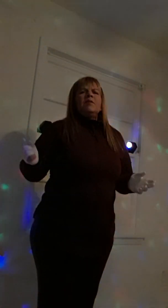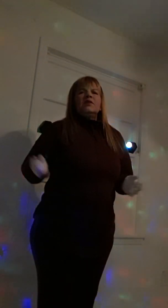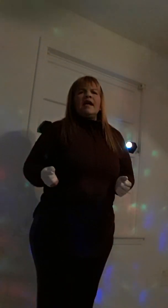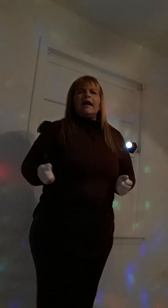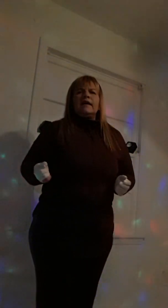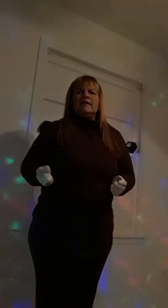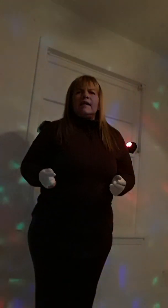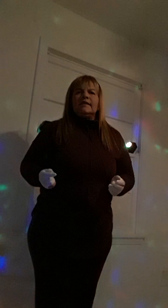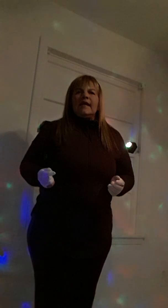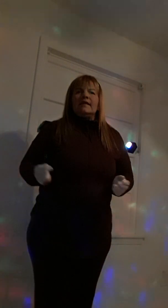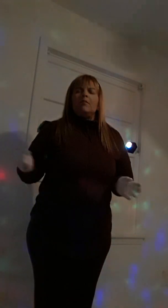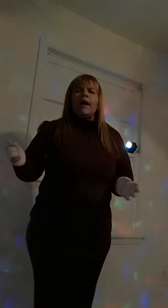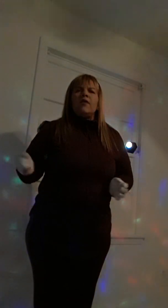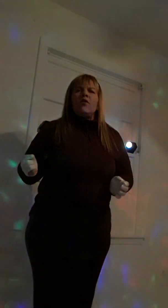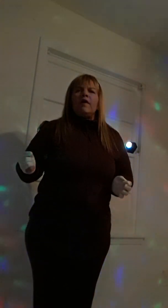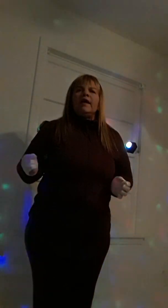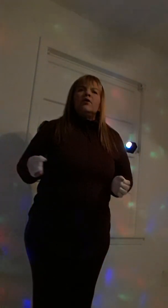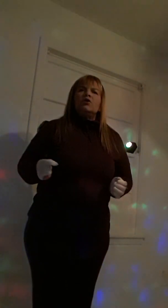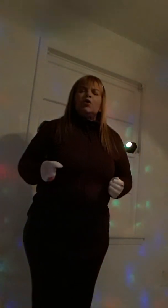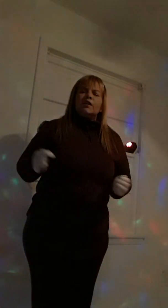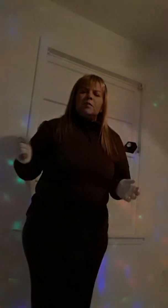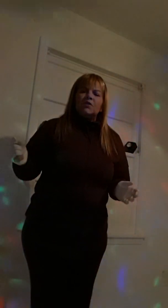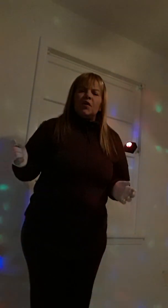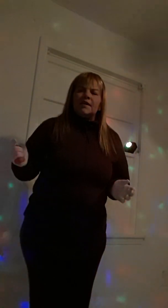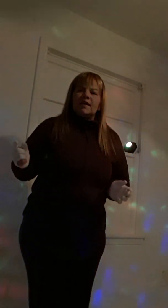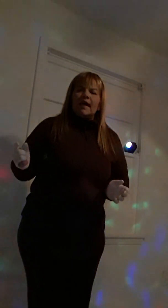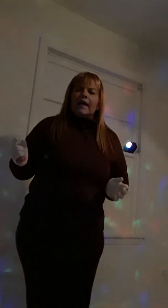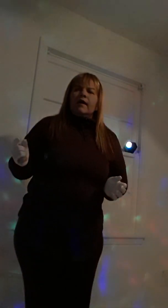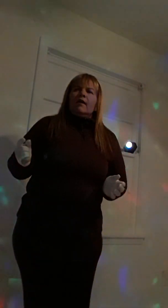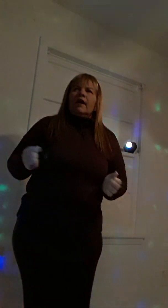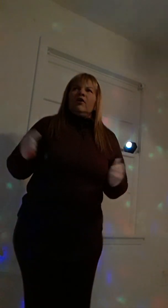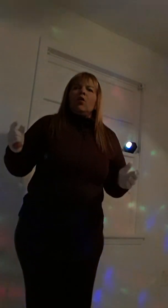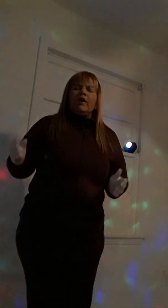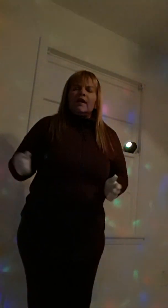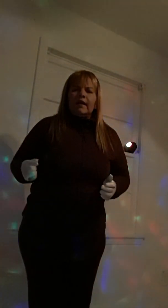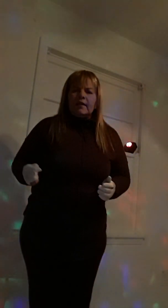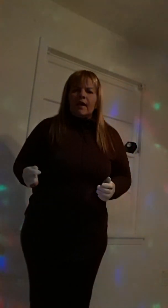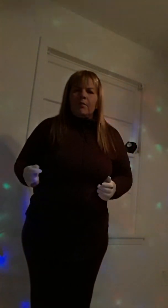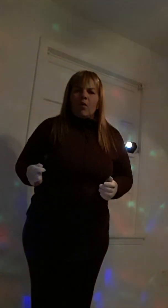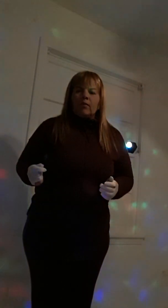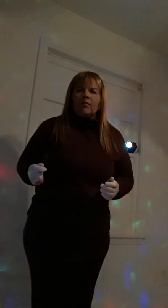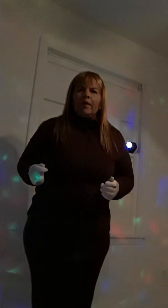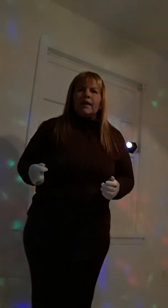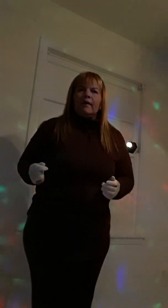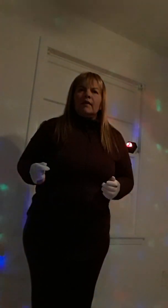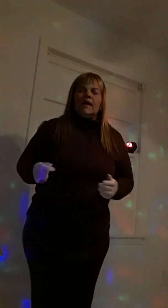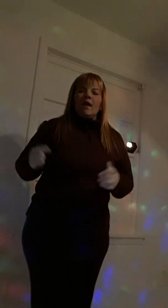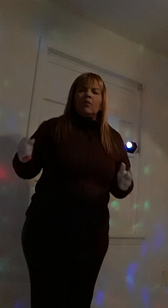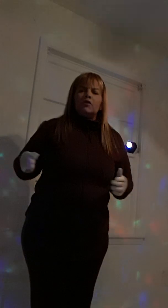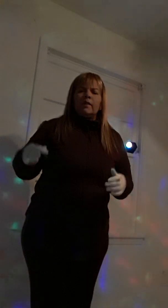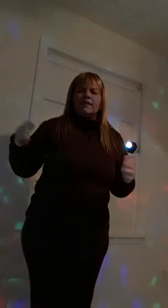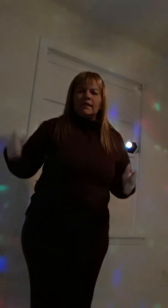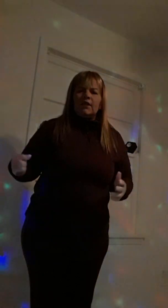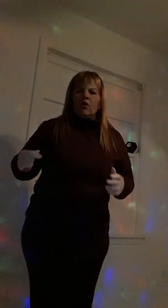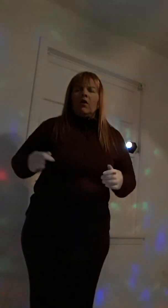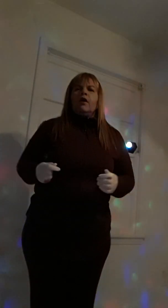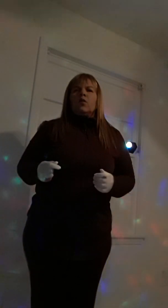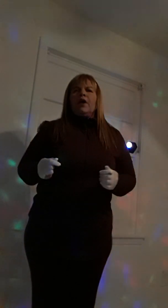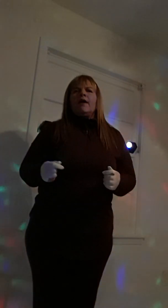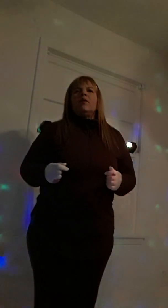que se ha sembrado incluso en las personas que no encuentran el tiempo, ¿verdad? Y hemos vencido. We have